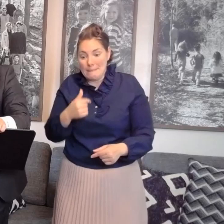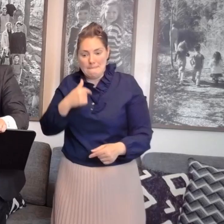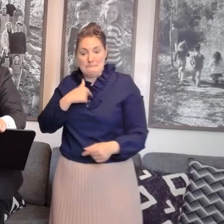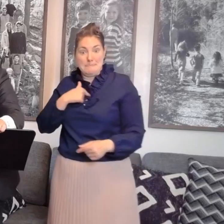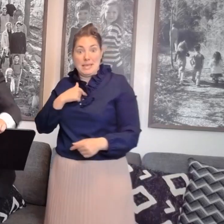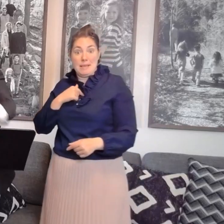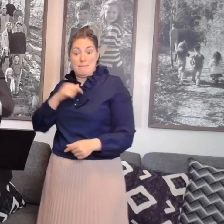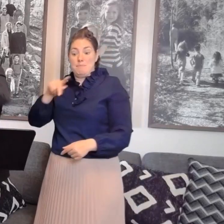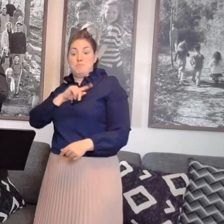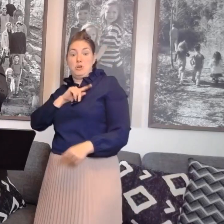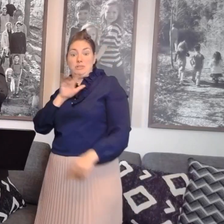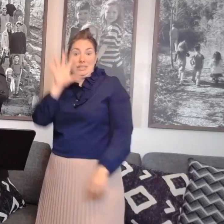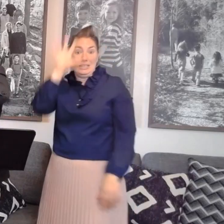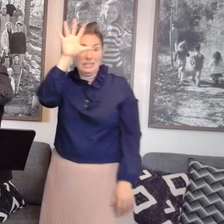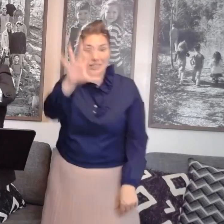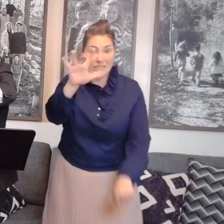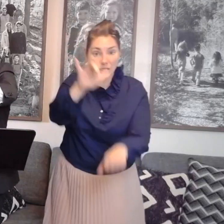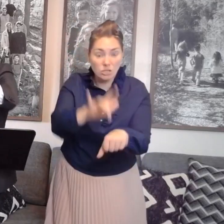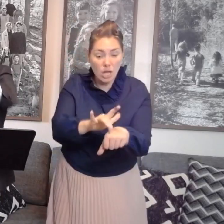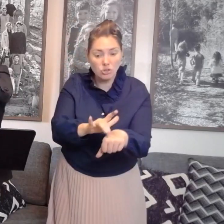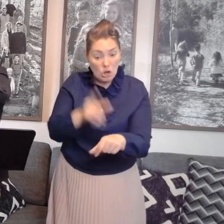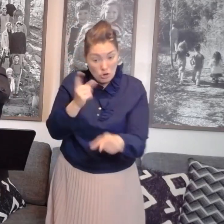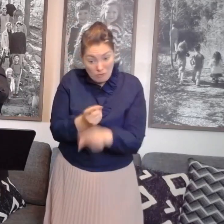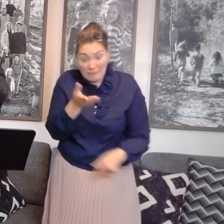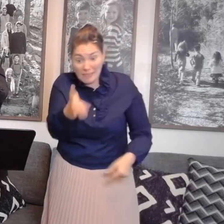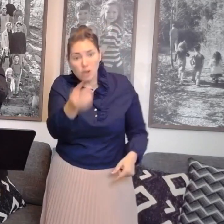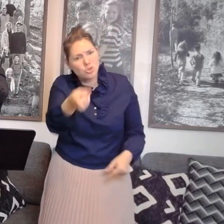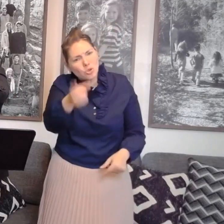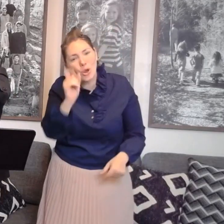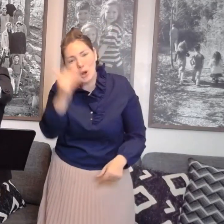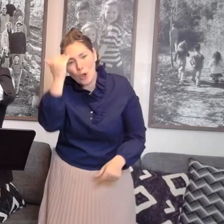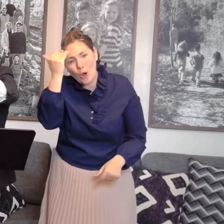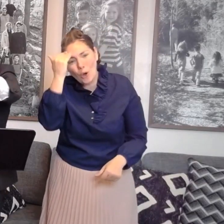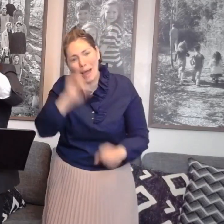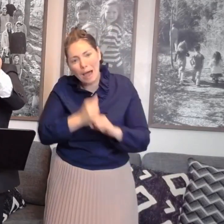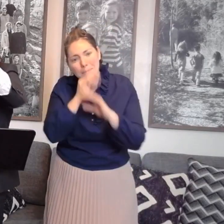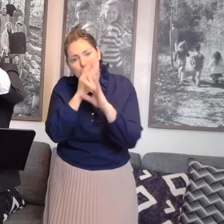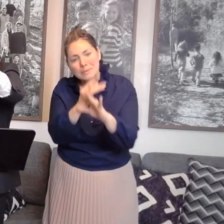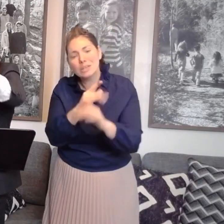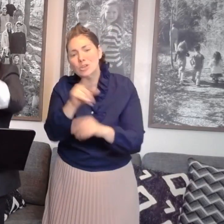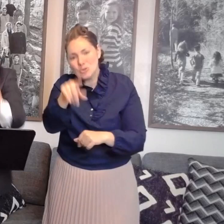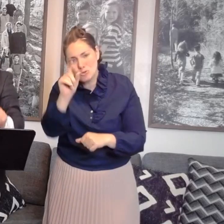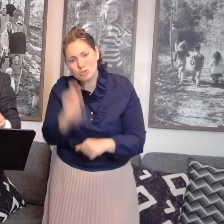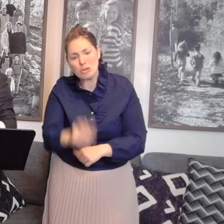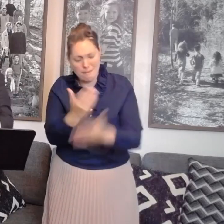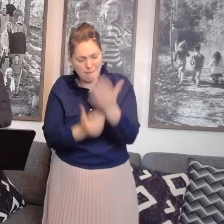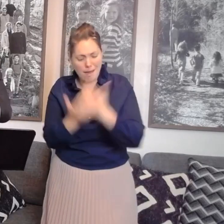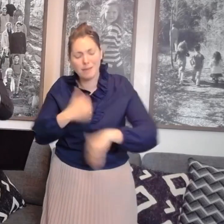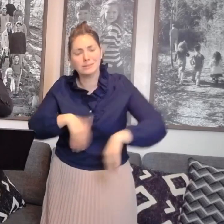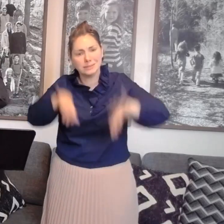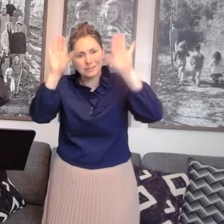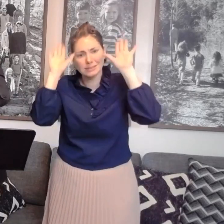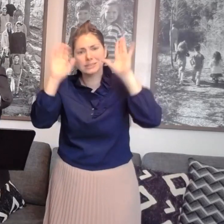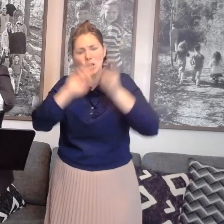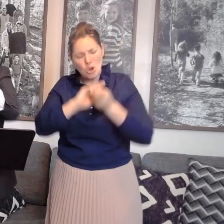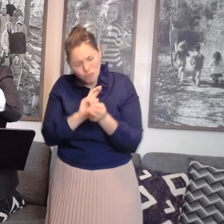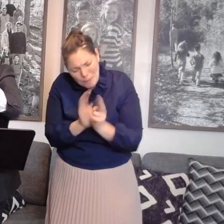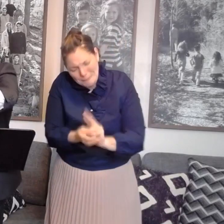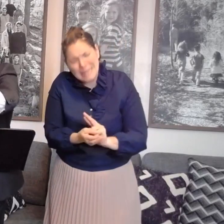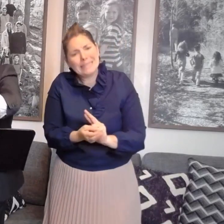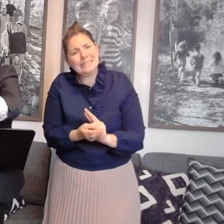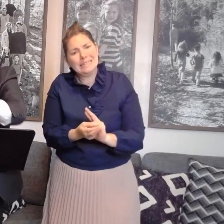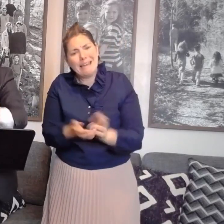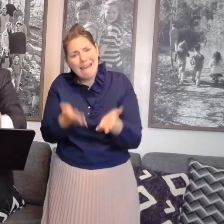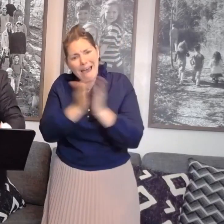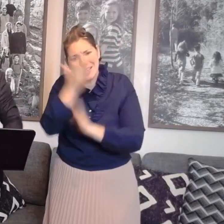Hands on you right where you're at. You know how to speak in tongues. You want to raise your hands, repent of your sin, ask